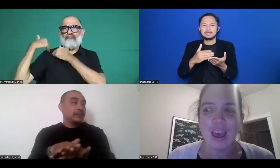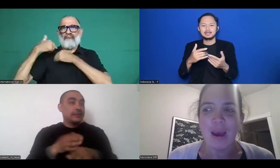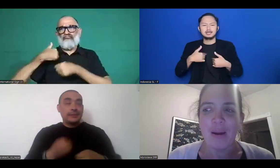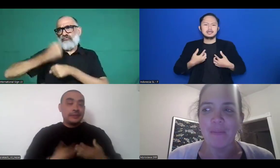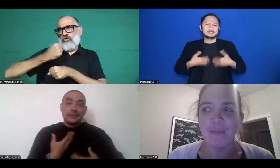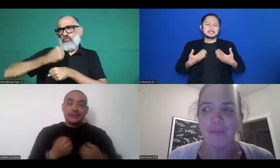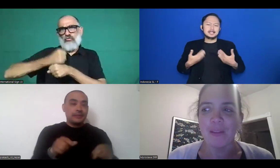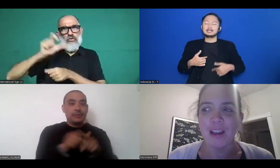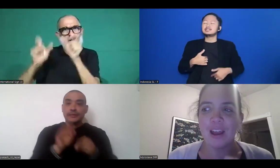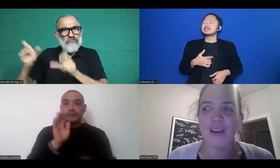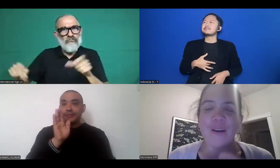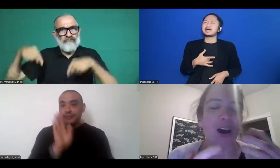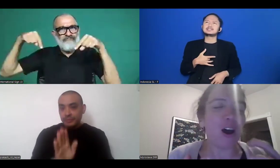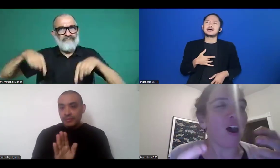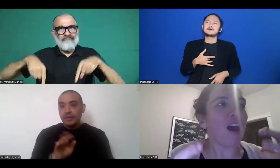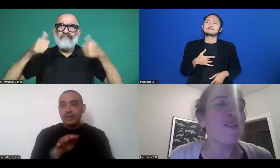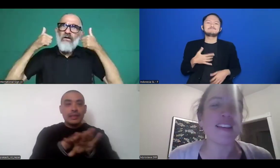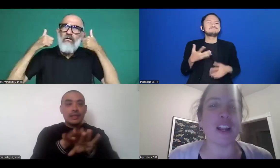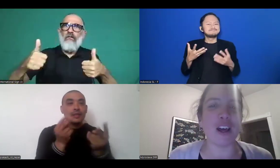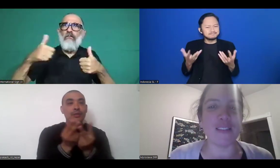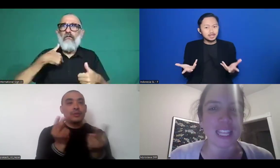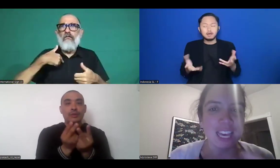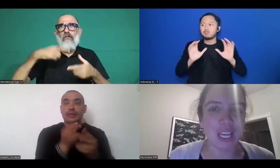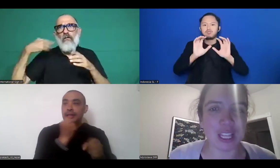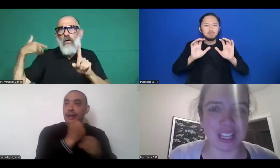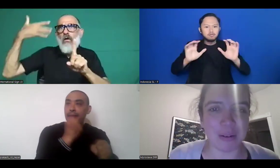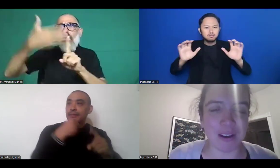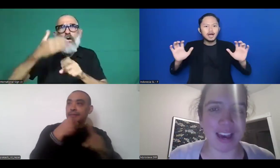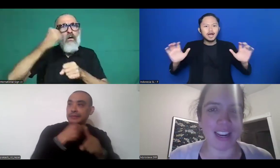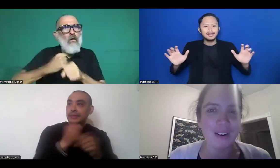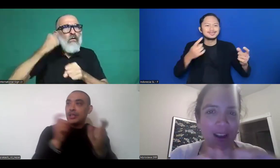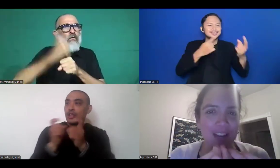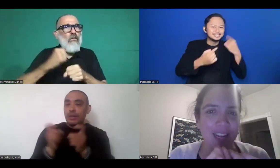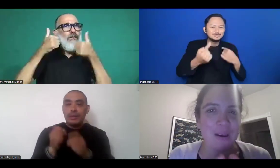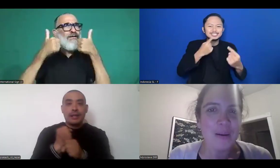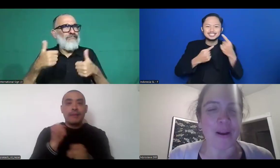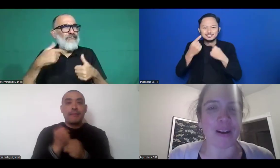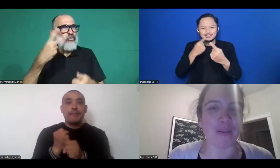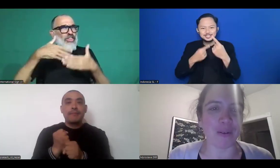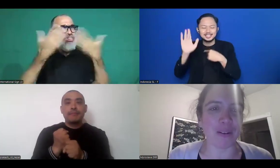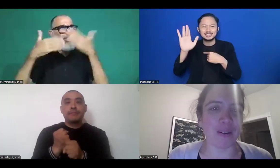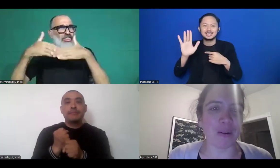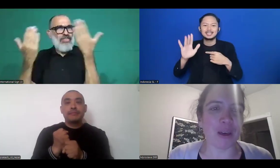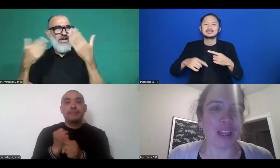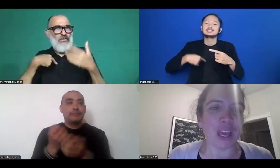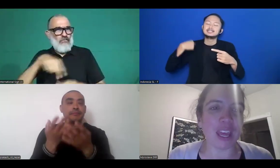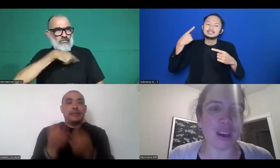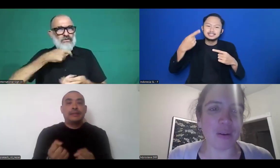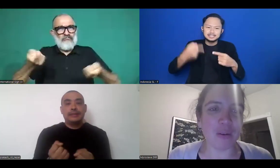like a lot of efforts and a lot of discussions that we've had are finally bearing fruit.